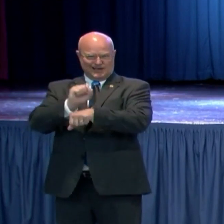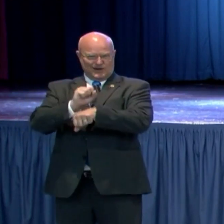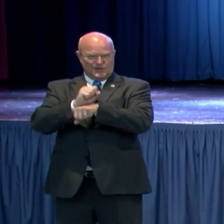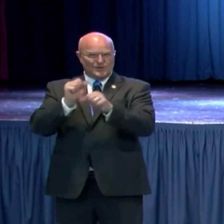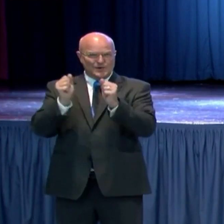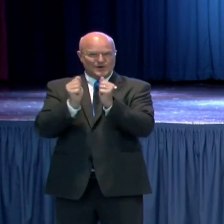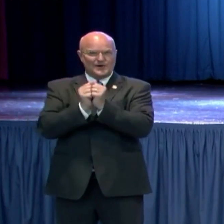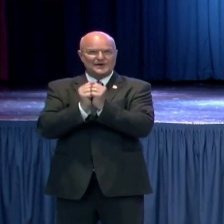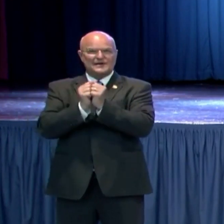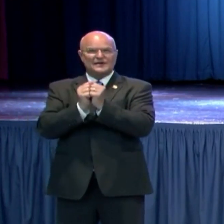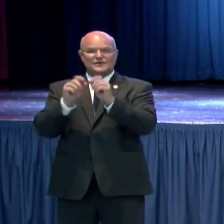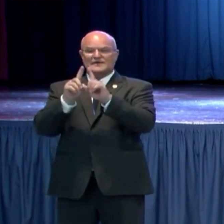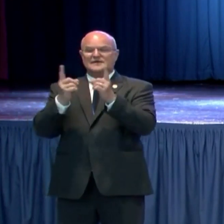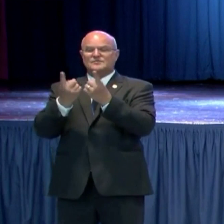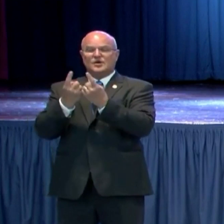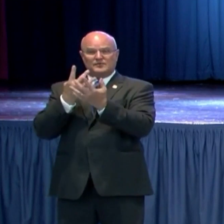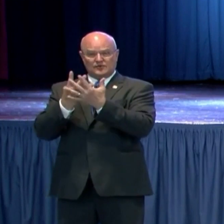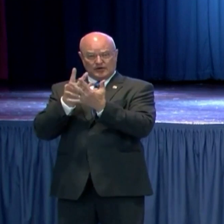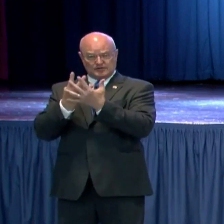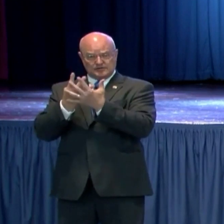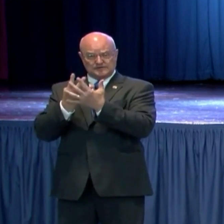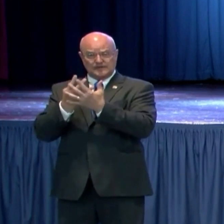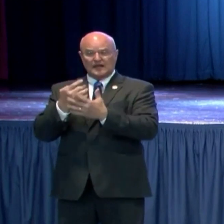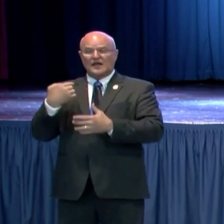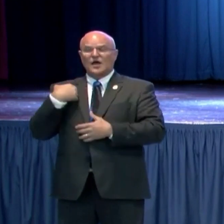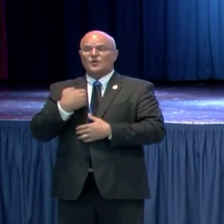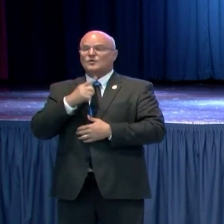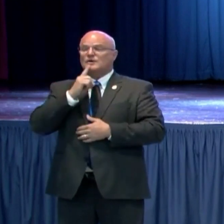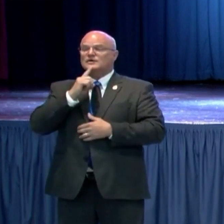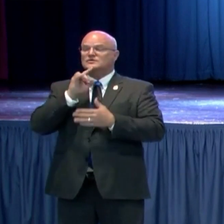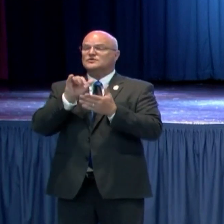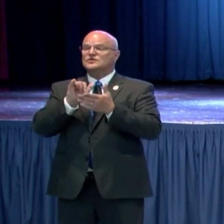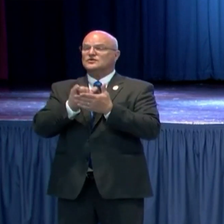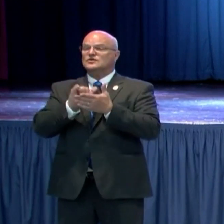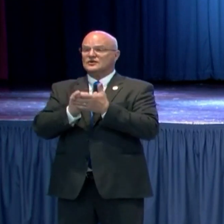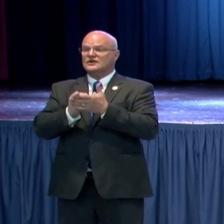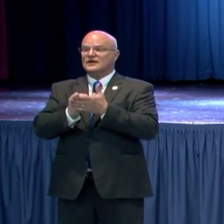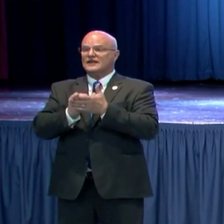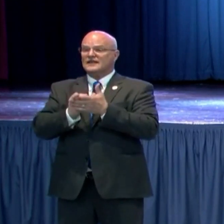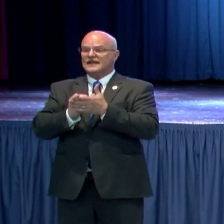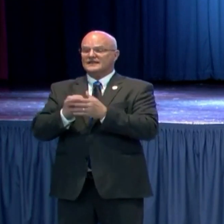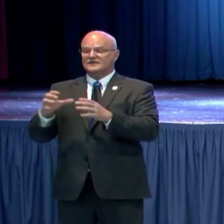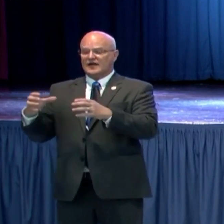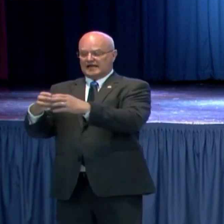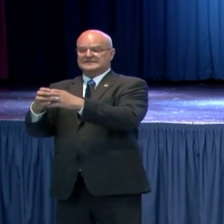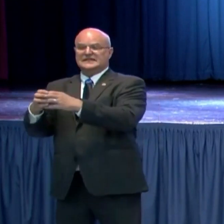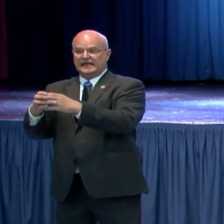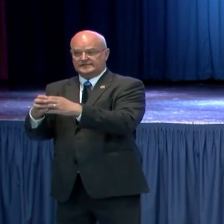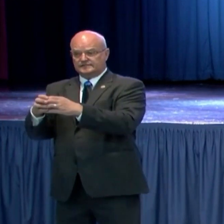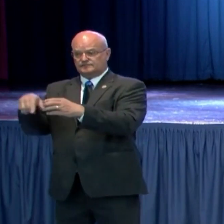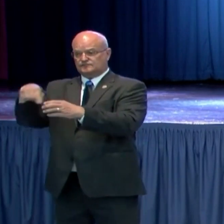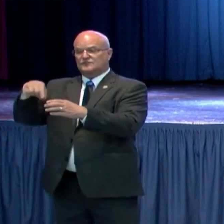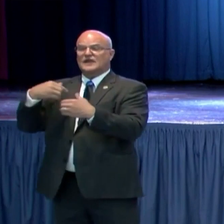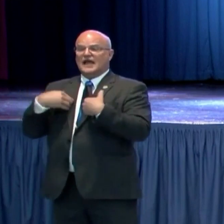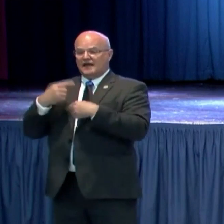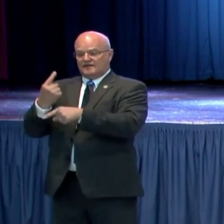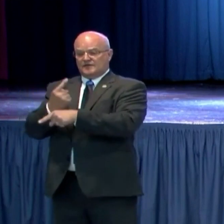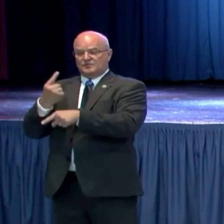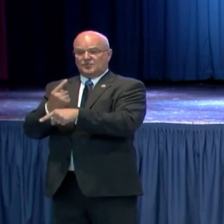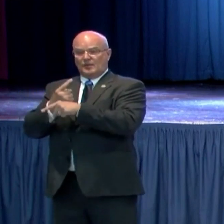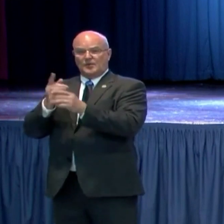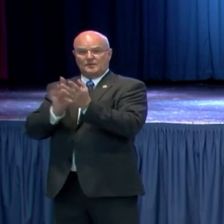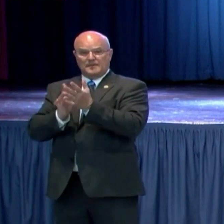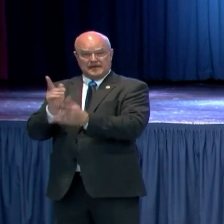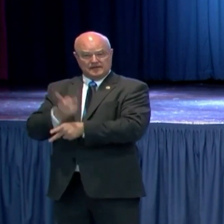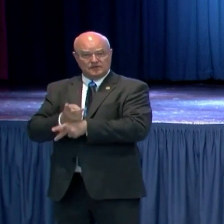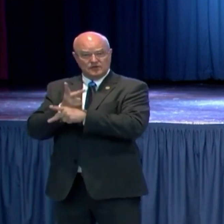with the Department of Corrections, and we're making sure that there's isolation. We're making sure that they have the proper medical